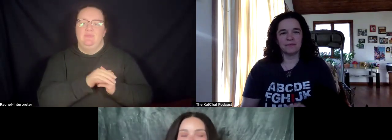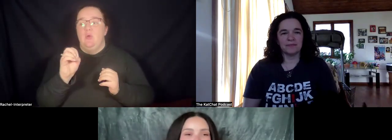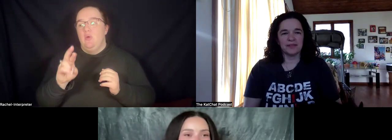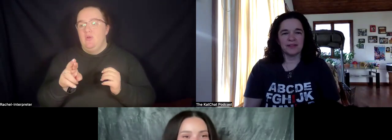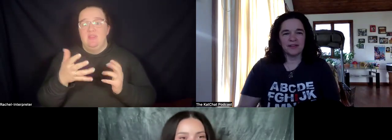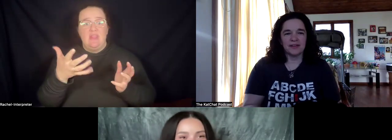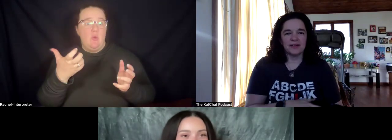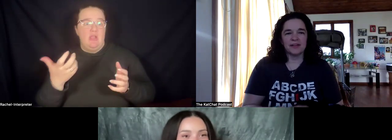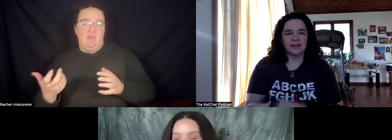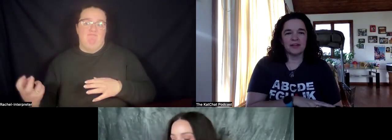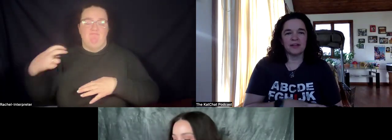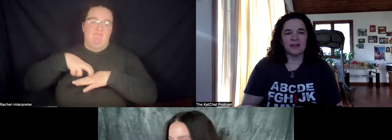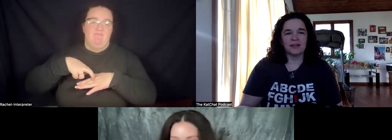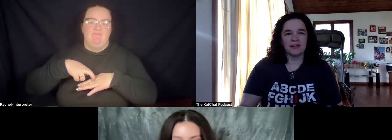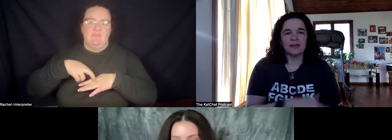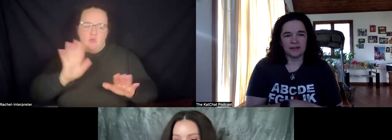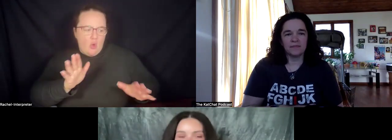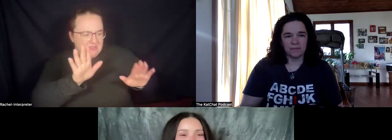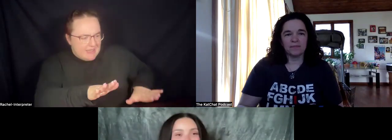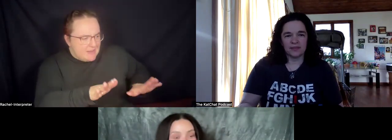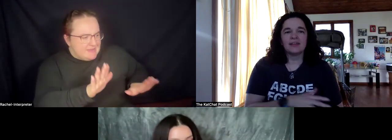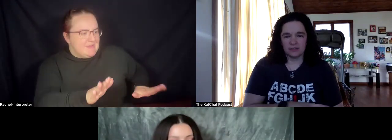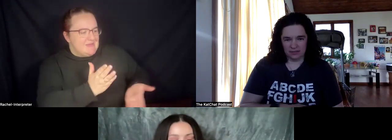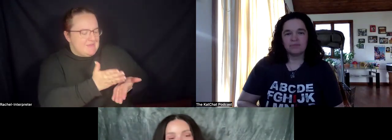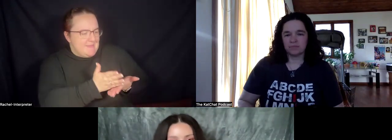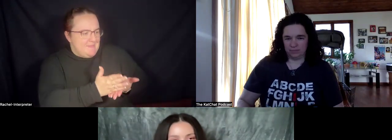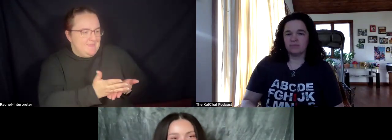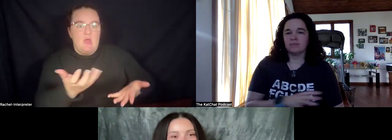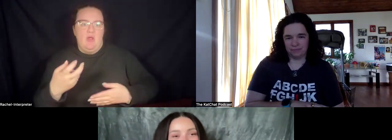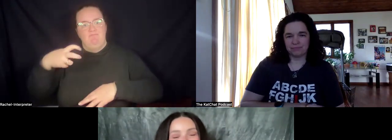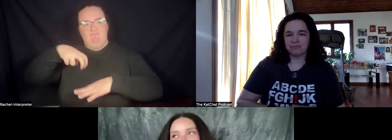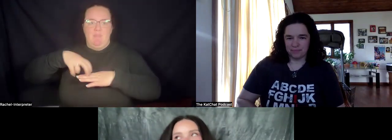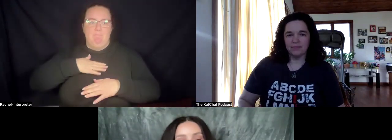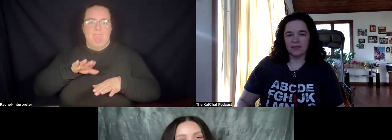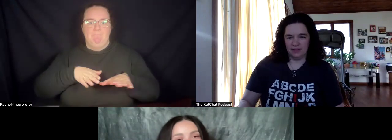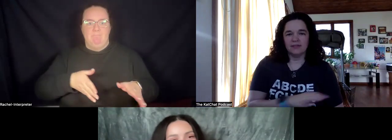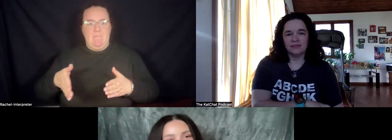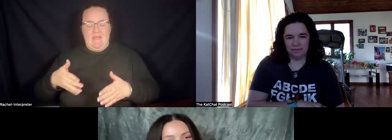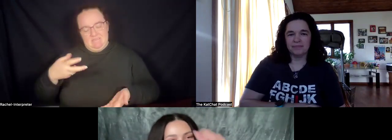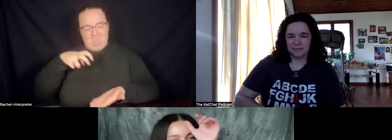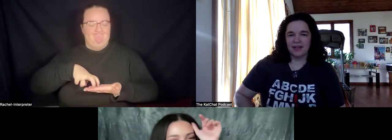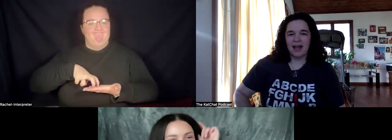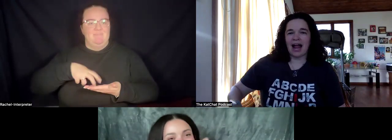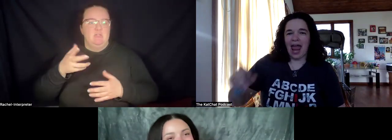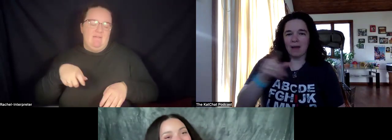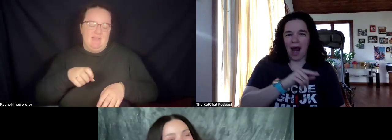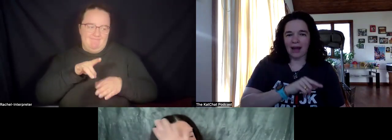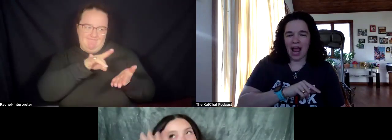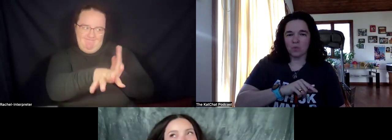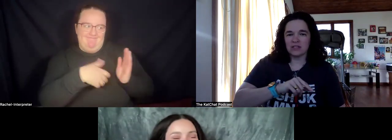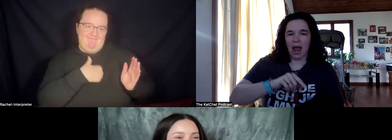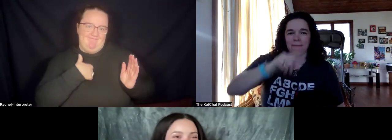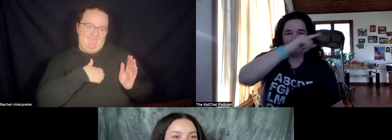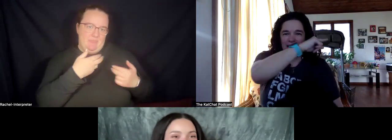wanting to climb on the furniture around me, and I'm like, "No, stop it, stop it, stop it," kind of thing. They want to sit on my lap during, so I have to boot them out of the room, Like I had a